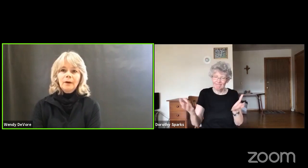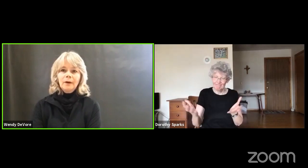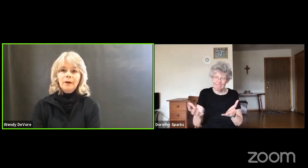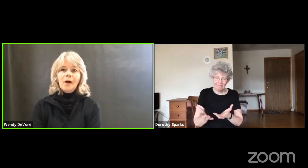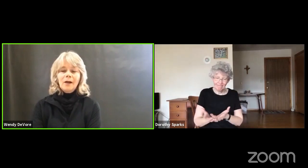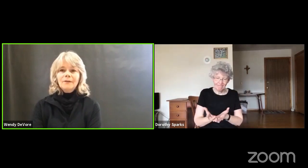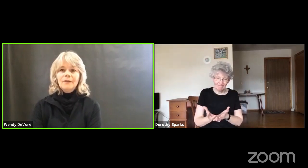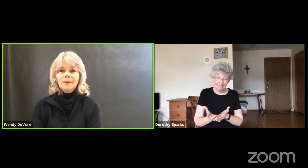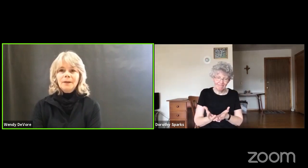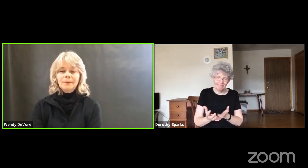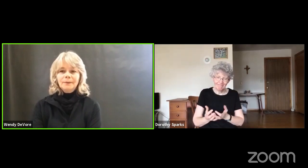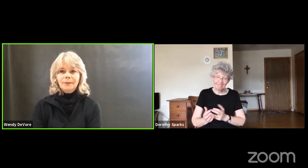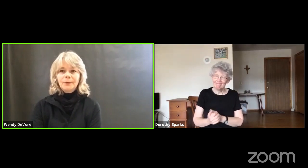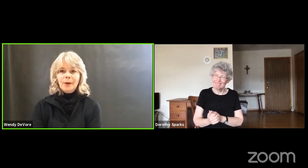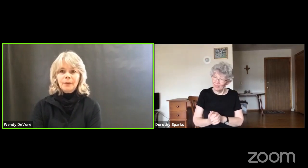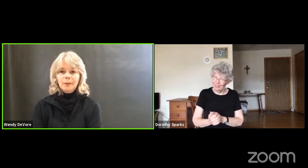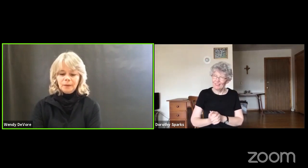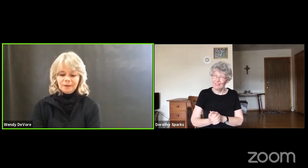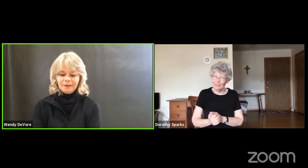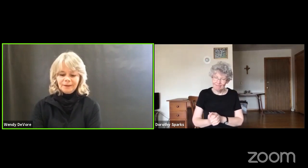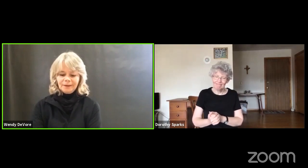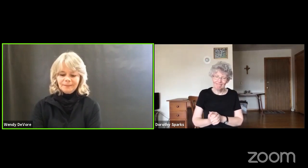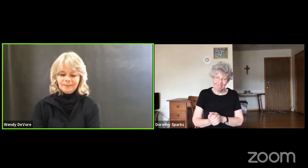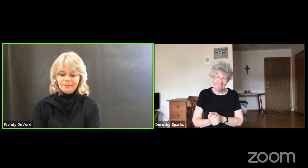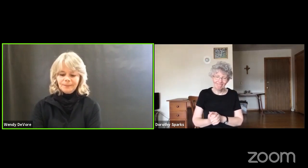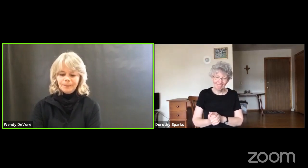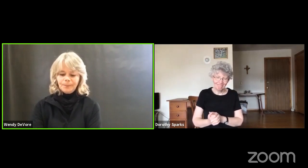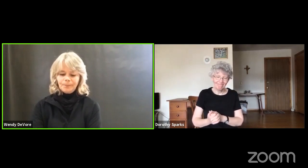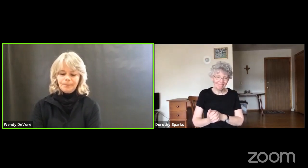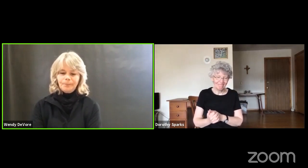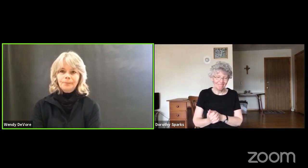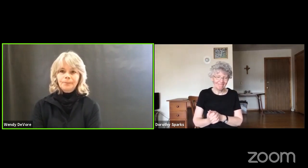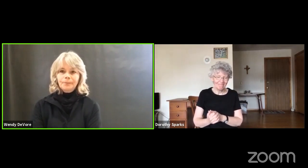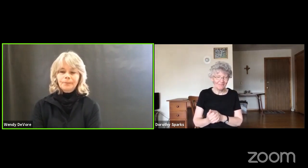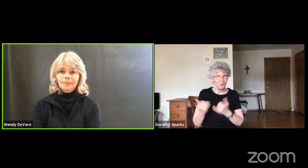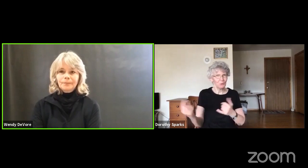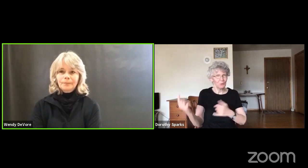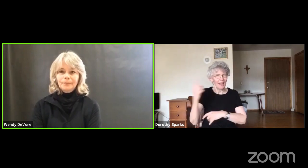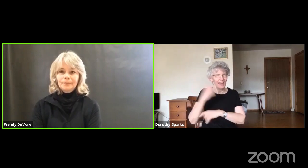for all of the people throughout the world.